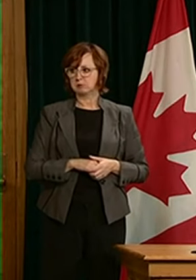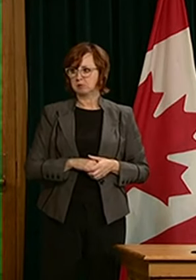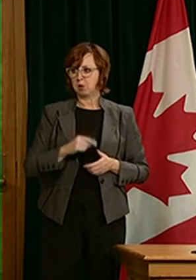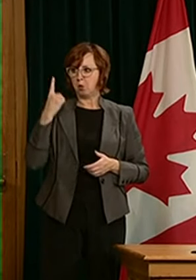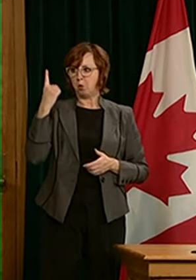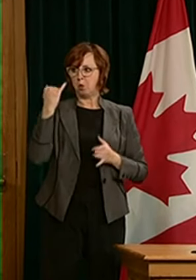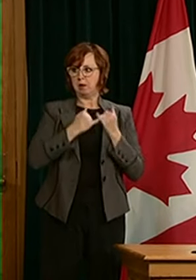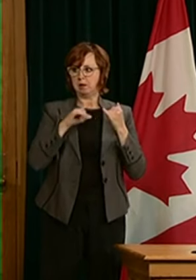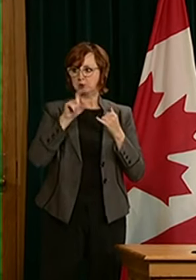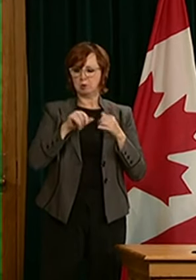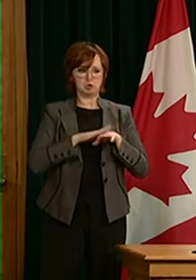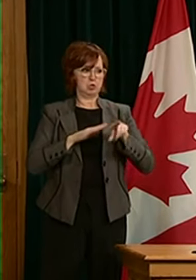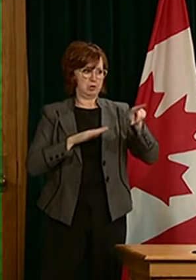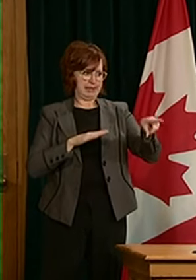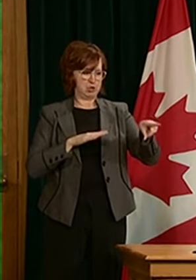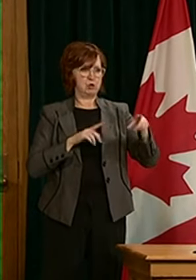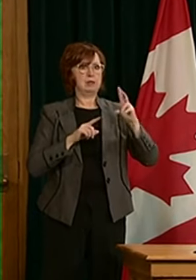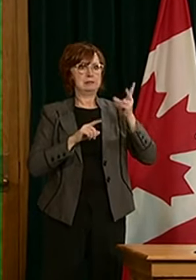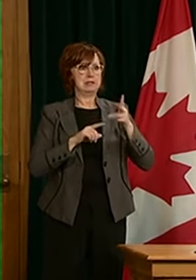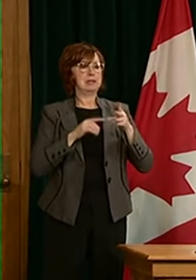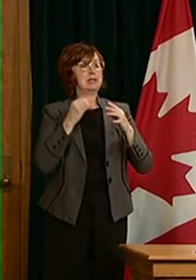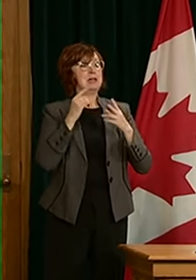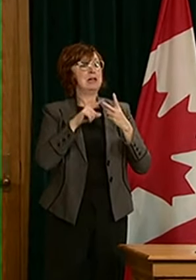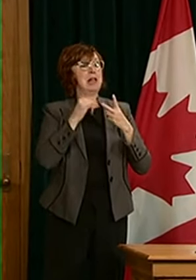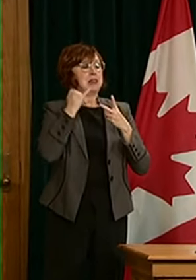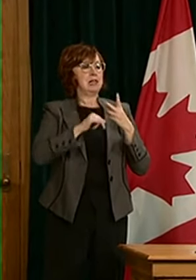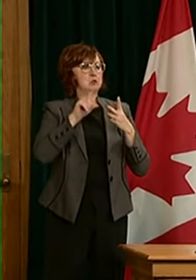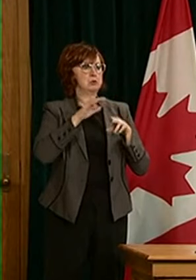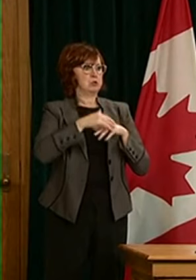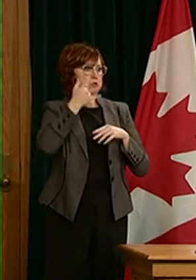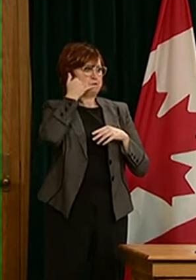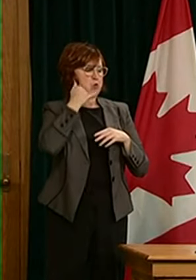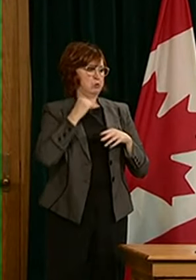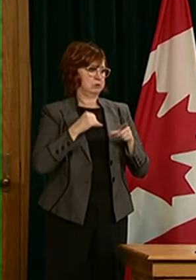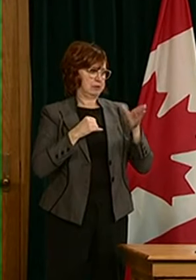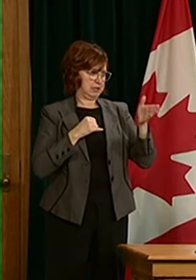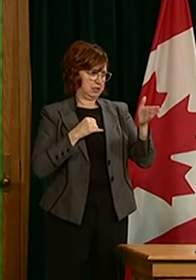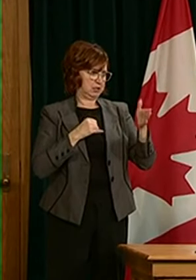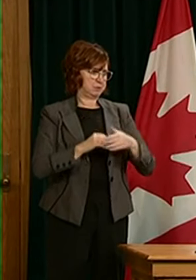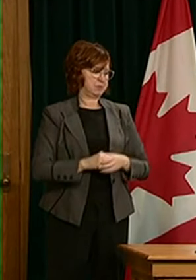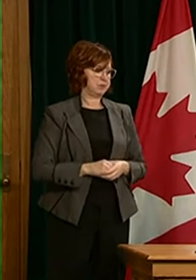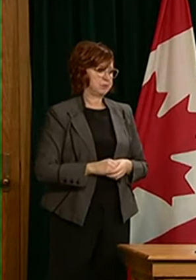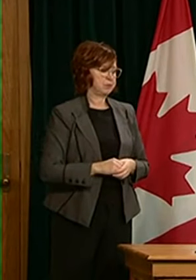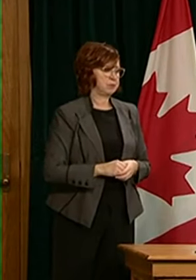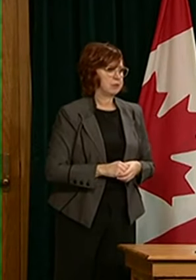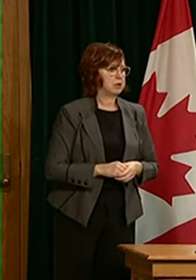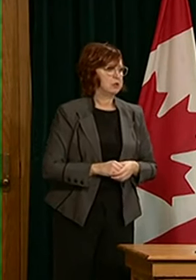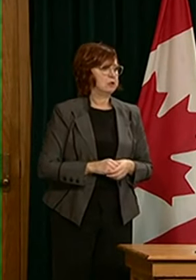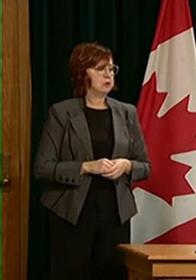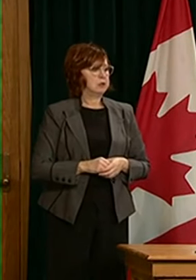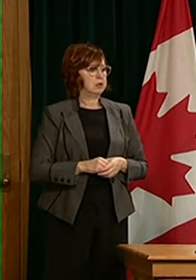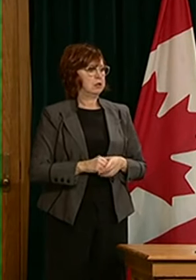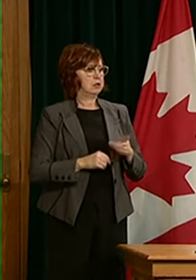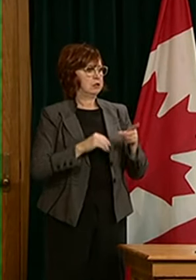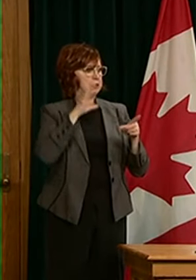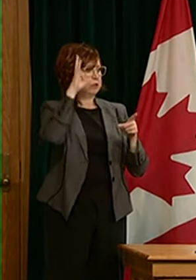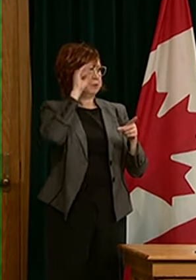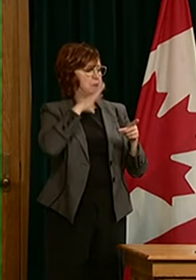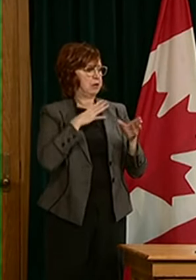one last question from the room and one last question on the line. So in the room, please. So I've just noticed that